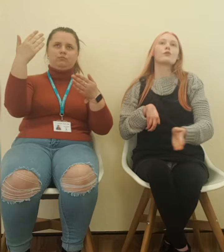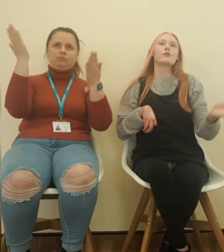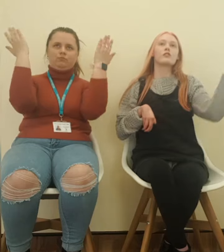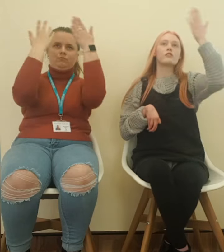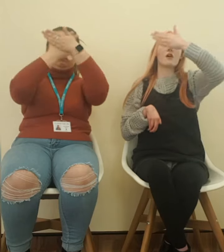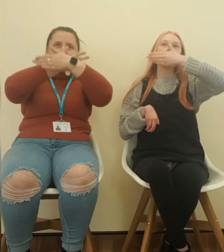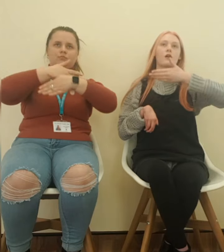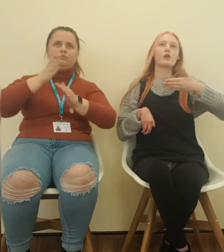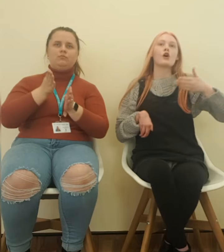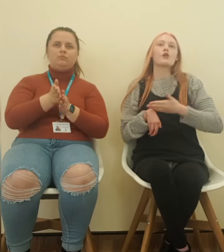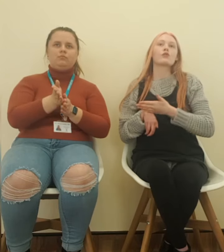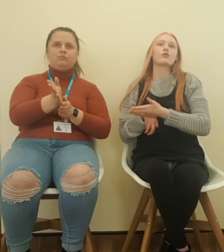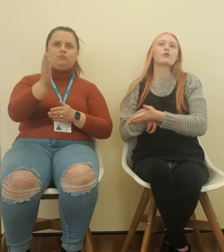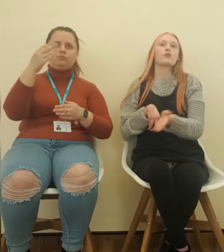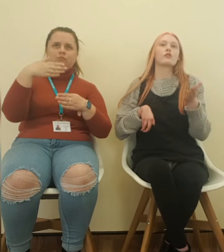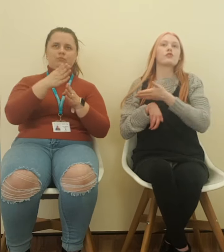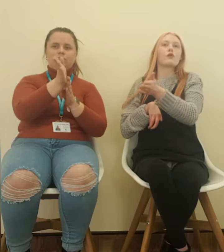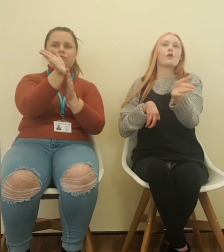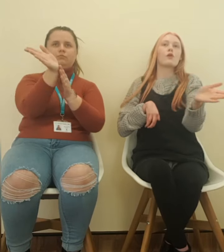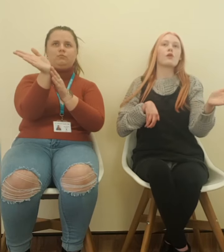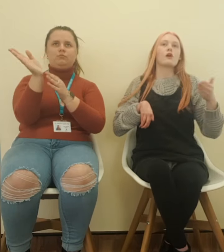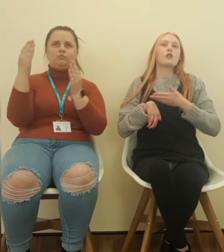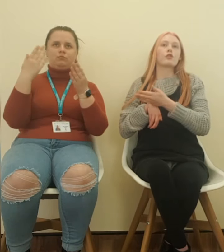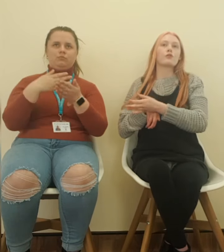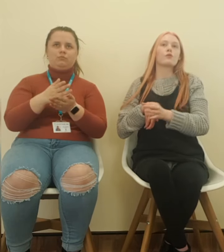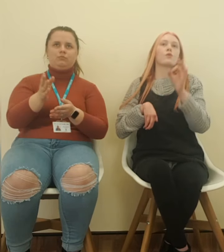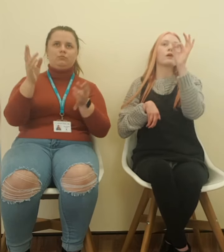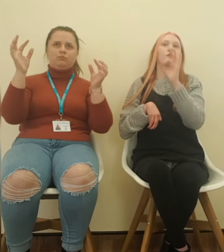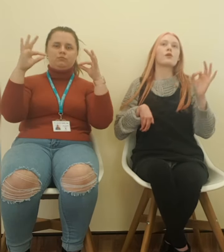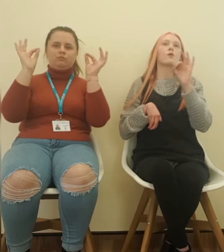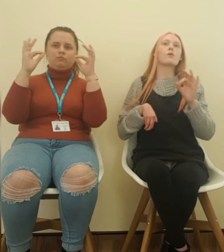Through the dark, through the door, through